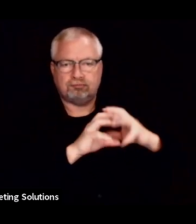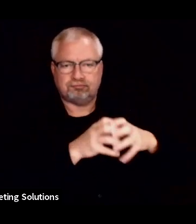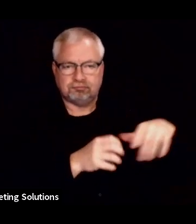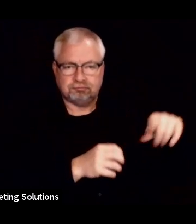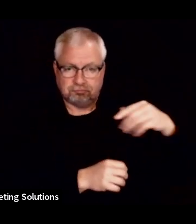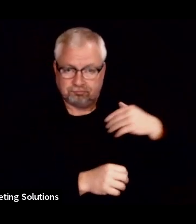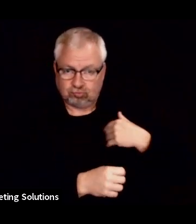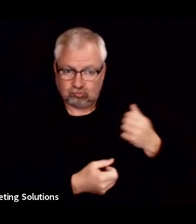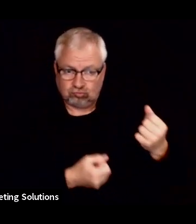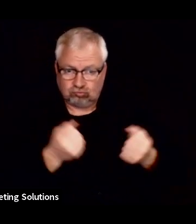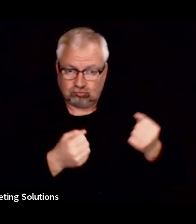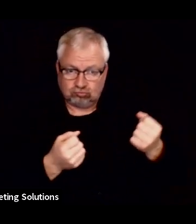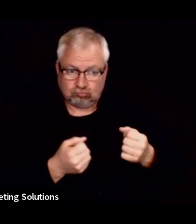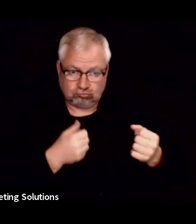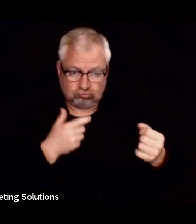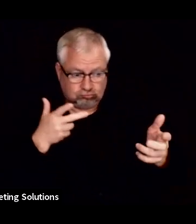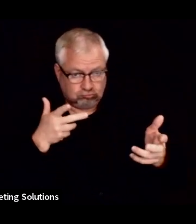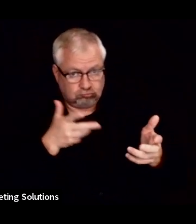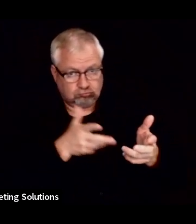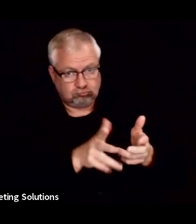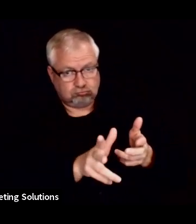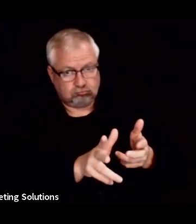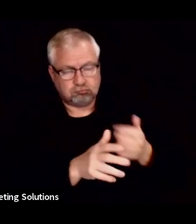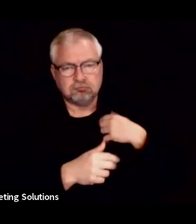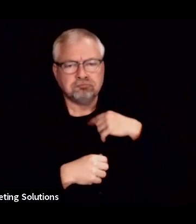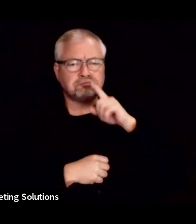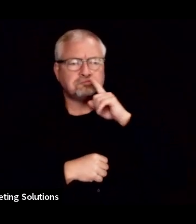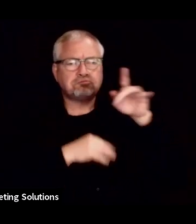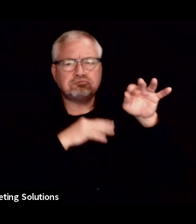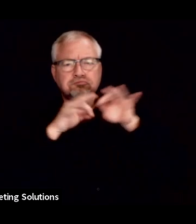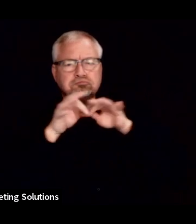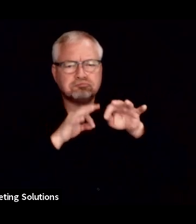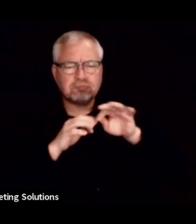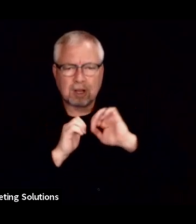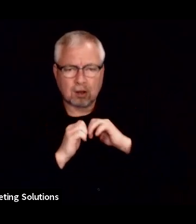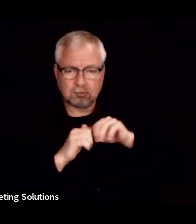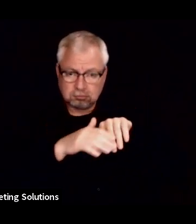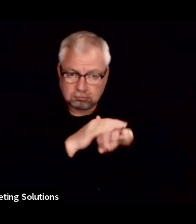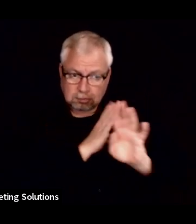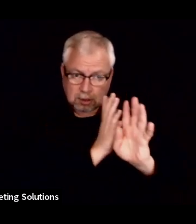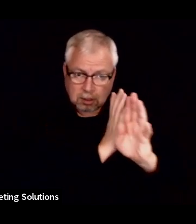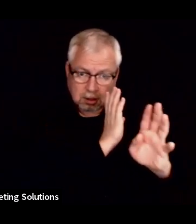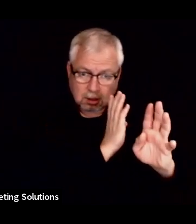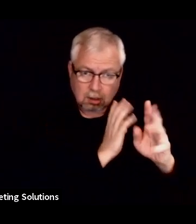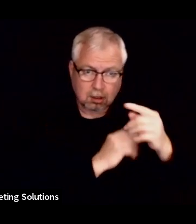the interaction between the people who go and the actual test take.